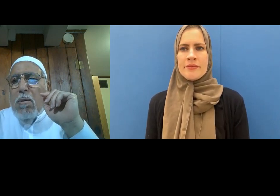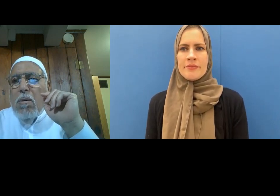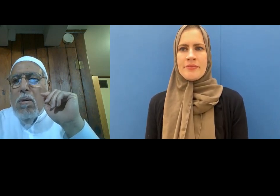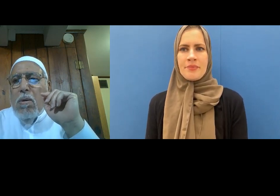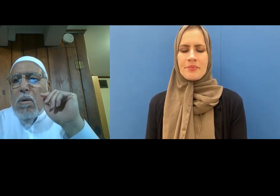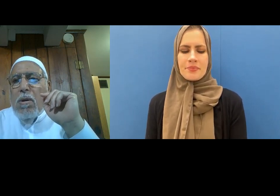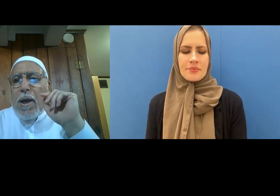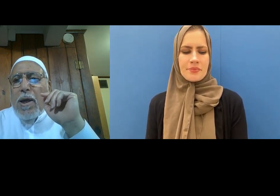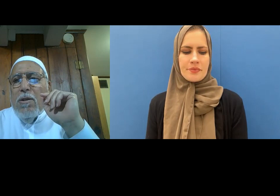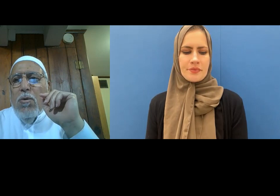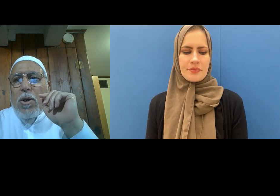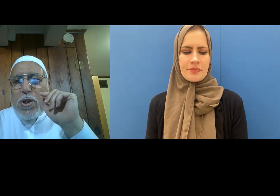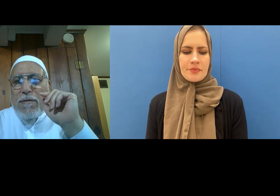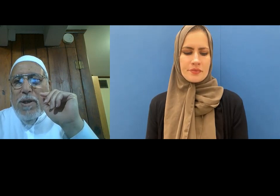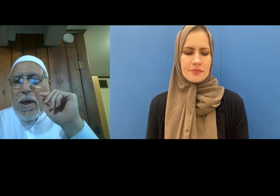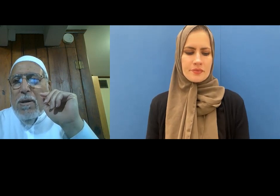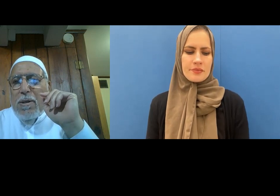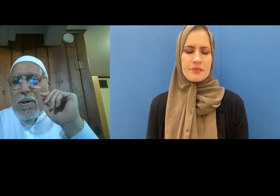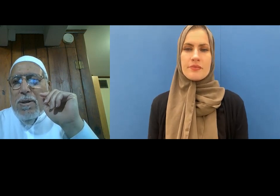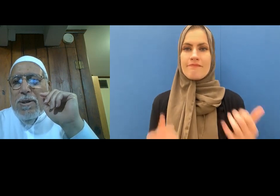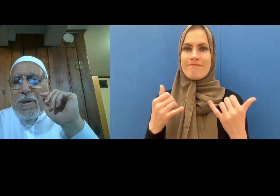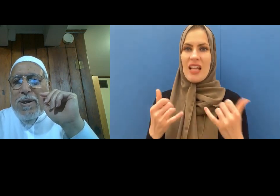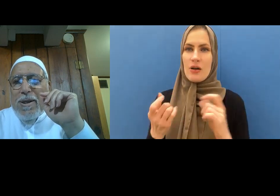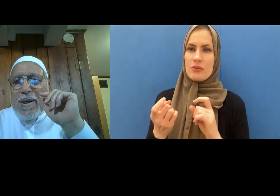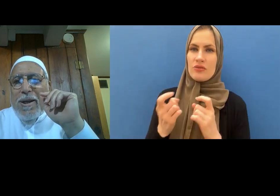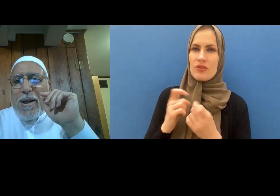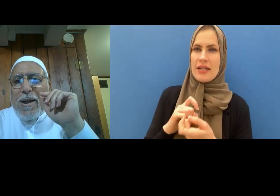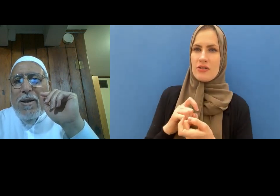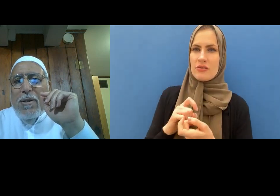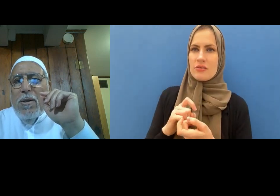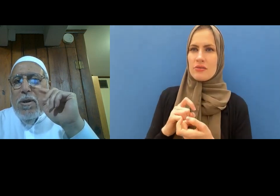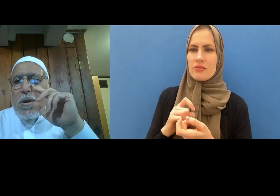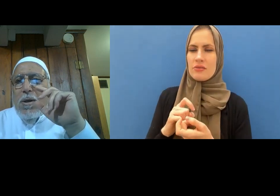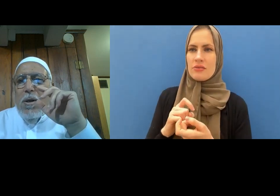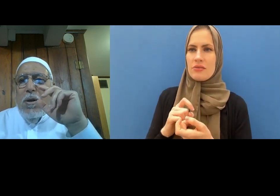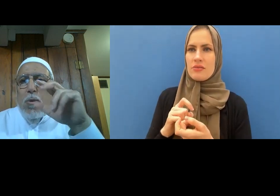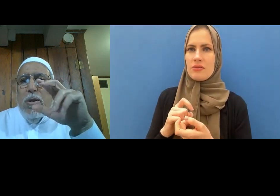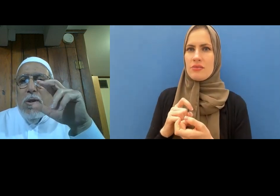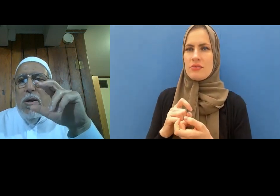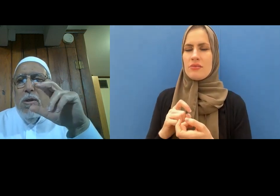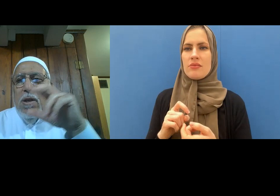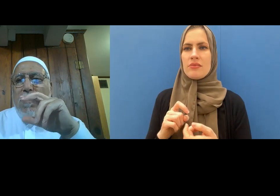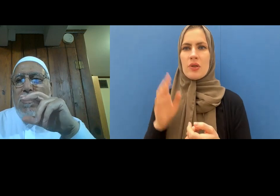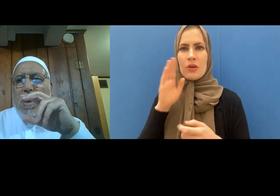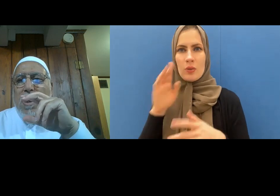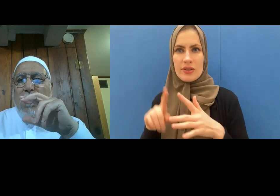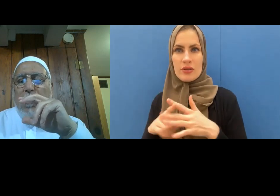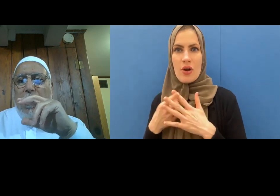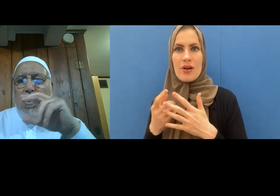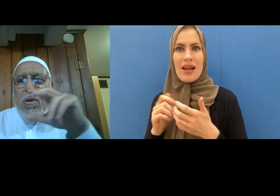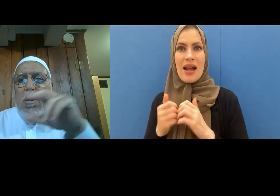Now, the ayat will shift gear and it will start to give us